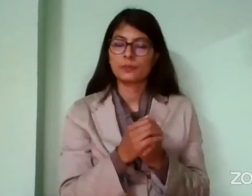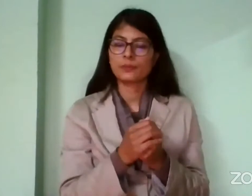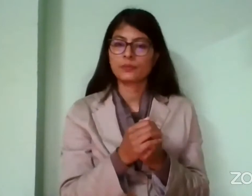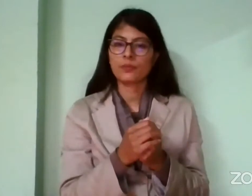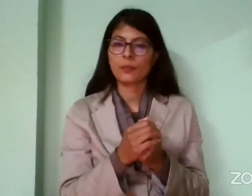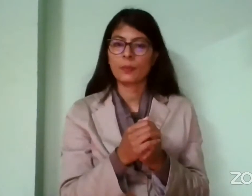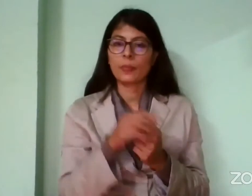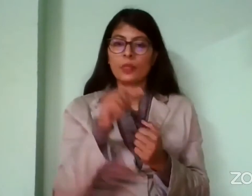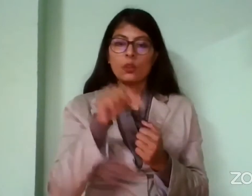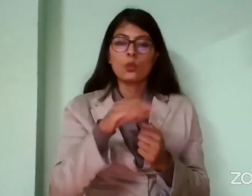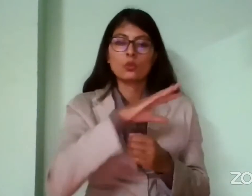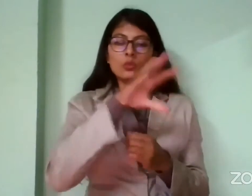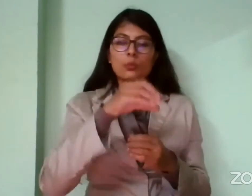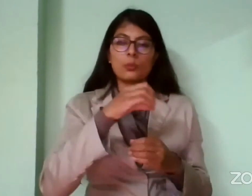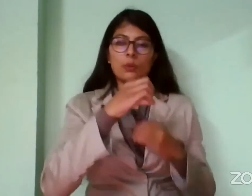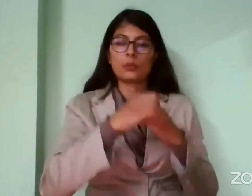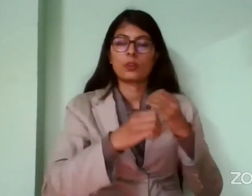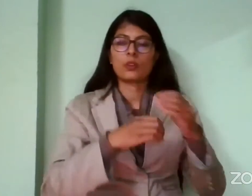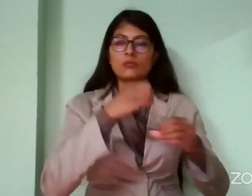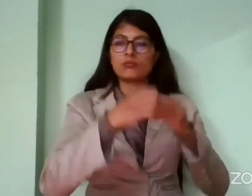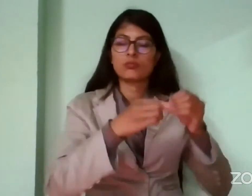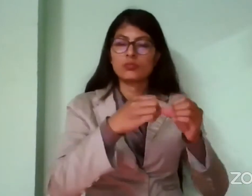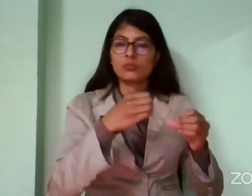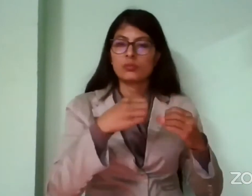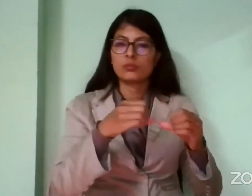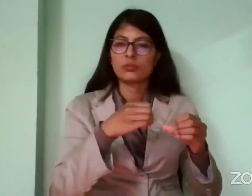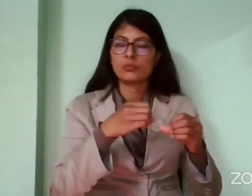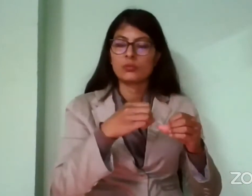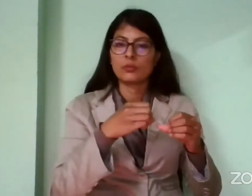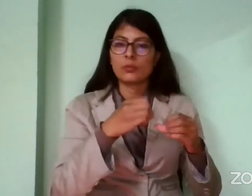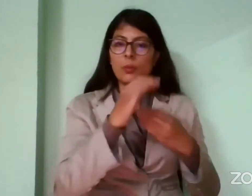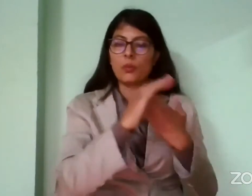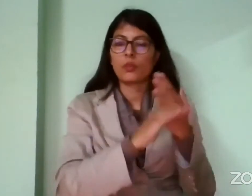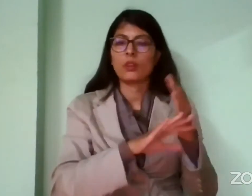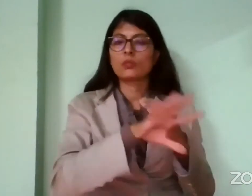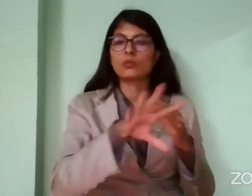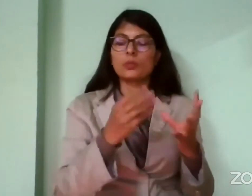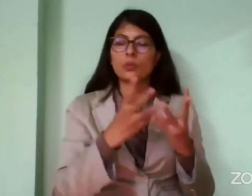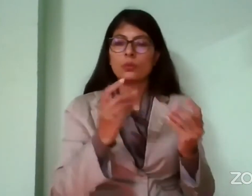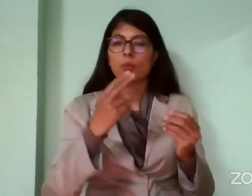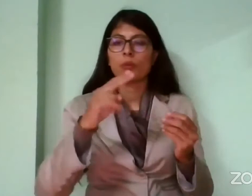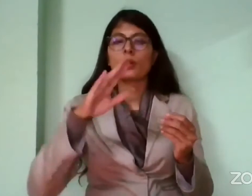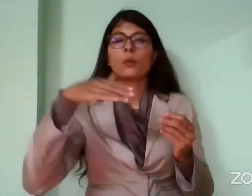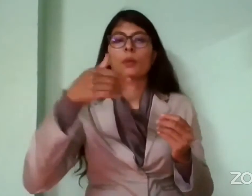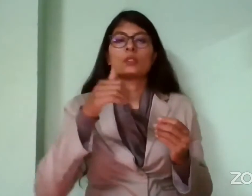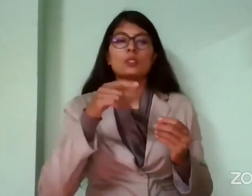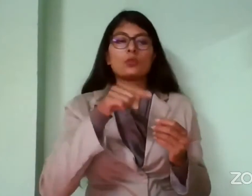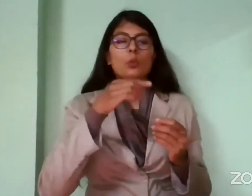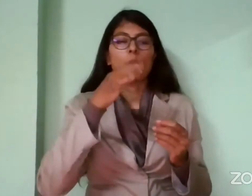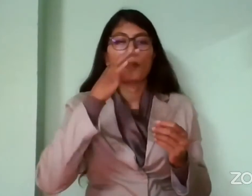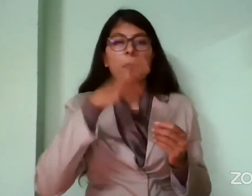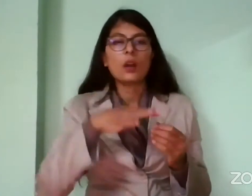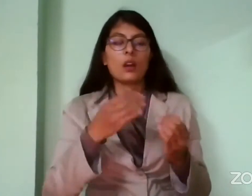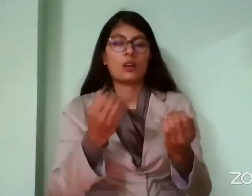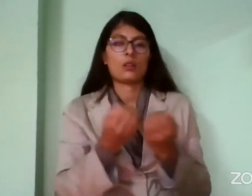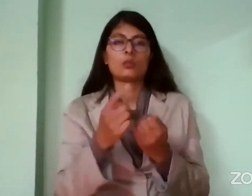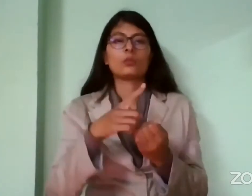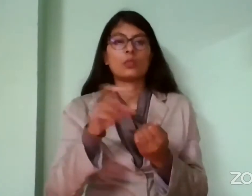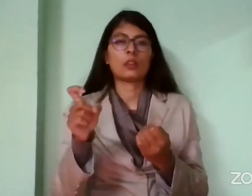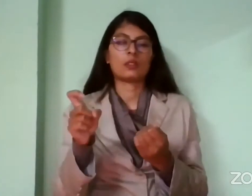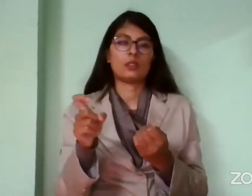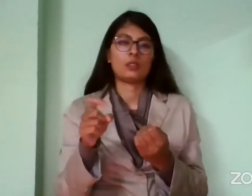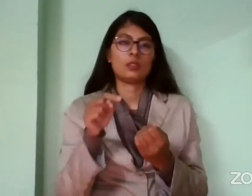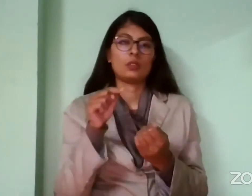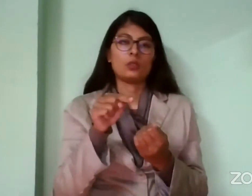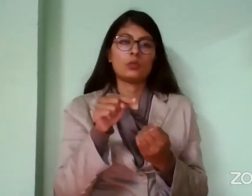once these processes are put in place, what methods of accountability exist to ensure that this